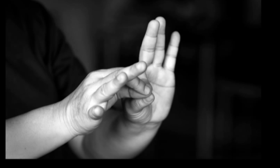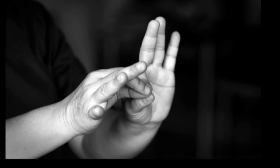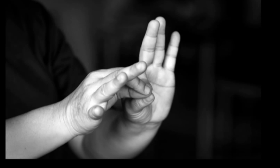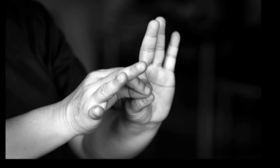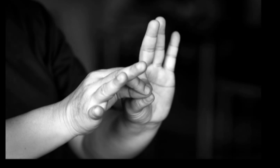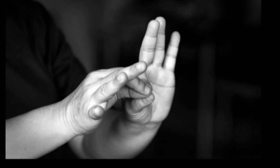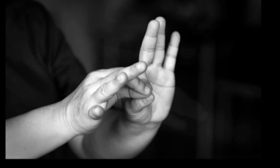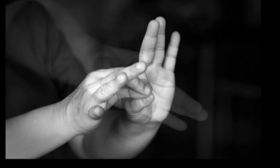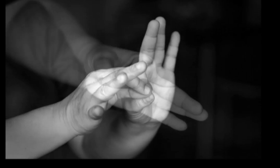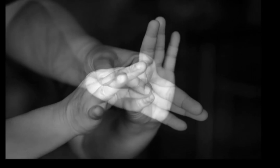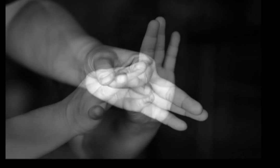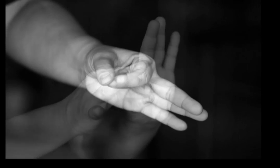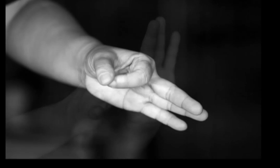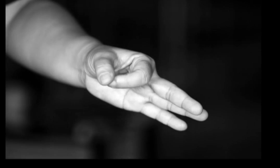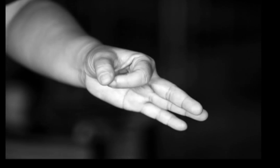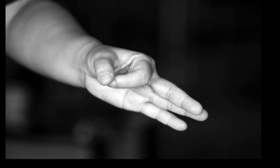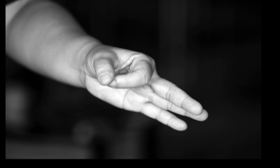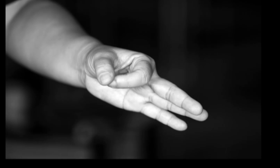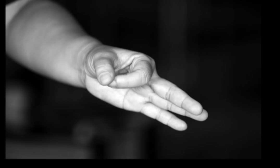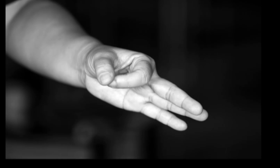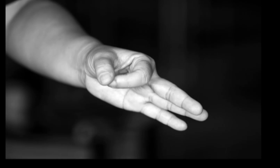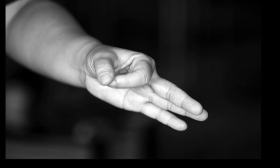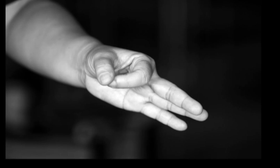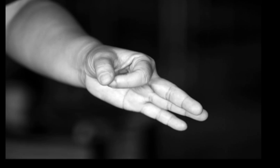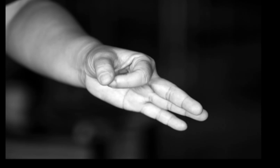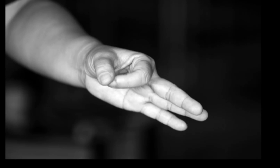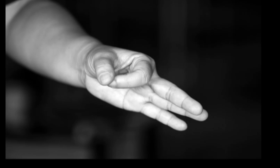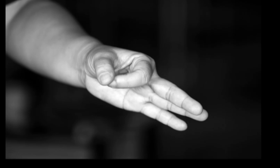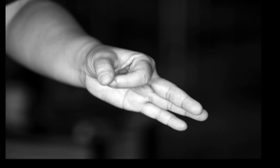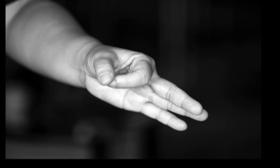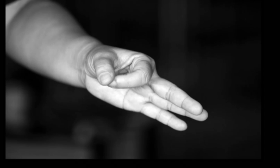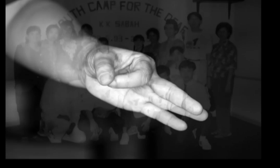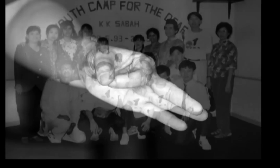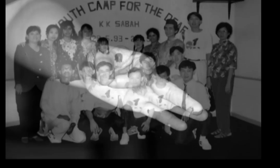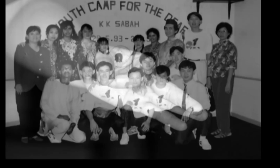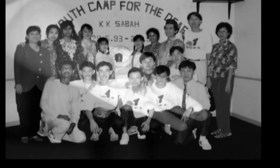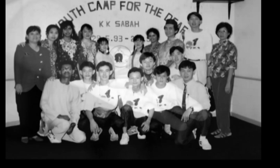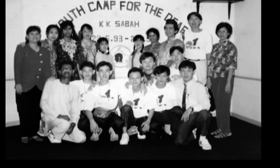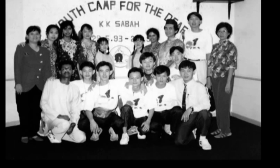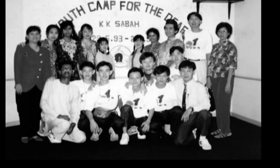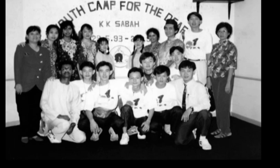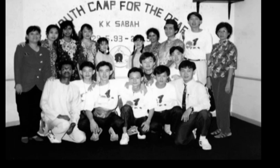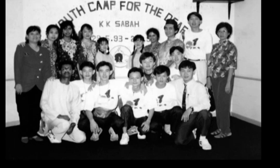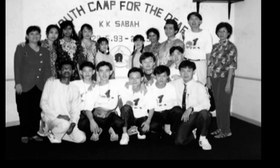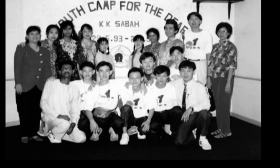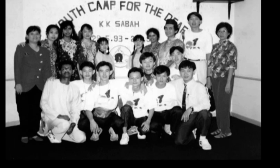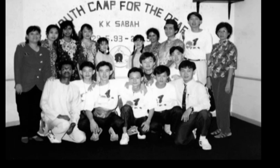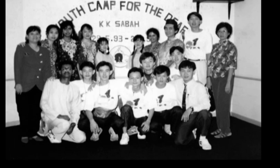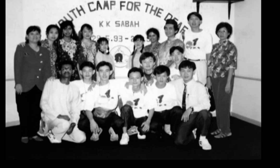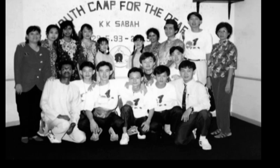oh, we are doing a favour to the deaf people. So, you have to do your part as well by contributing the services. Deaf people